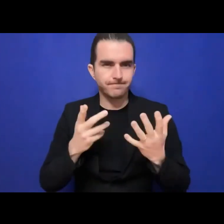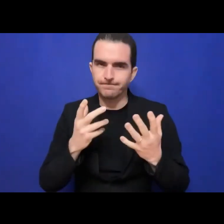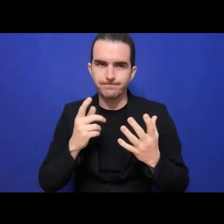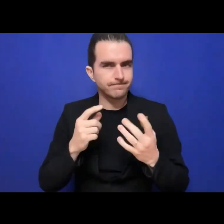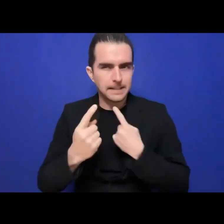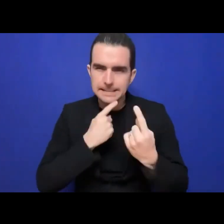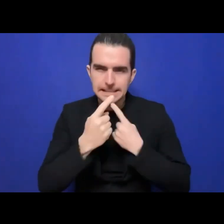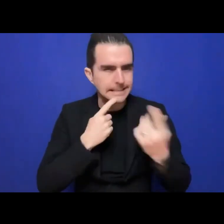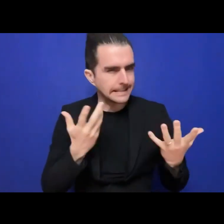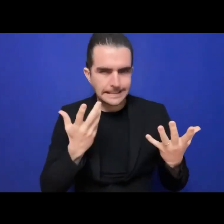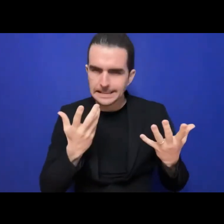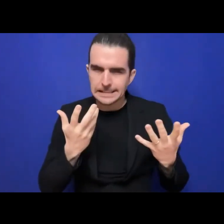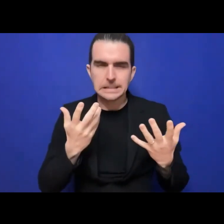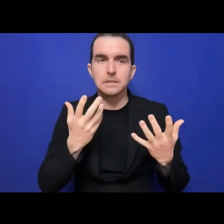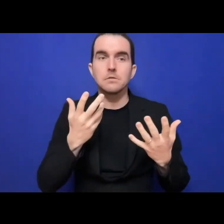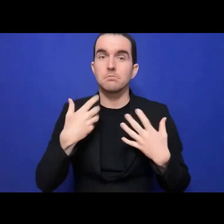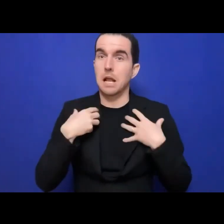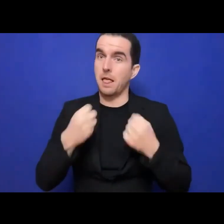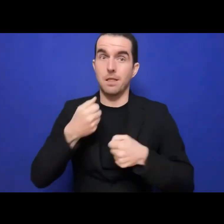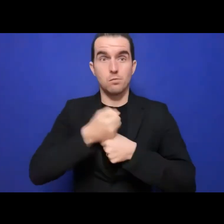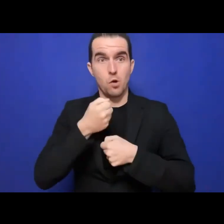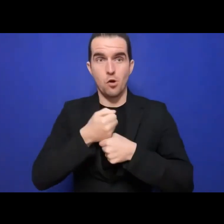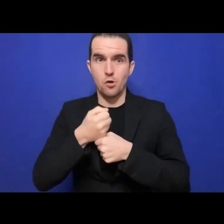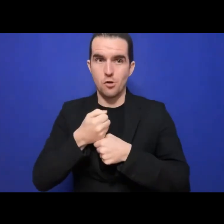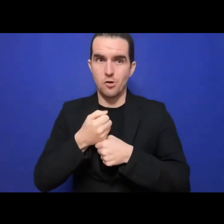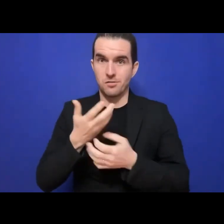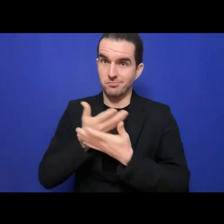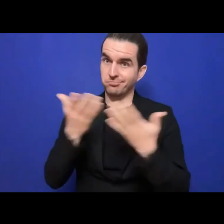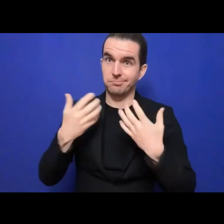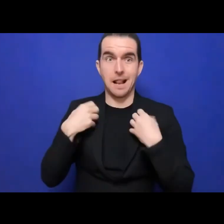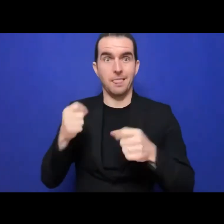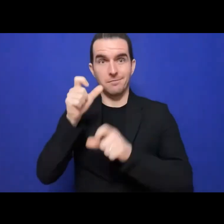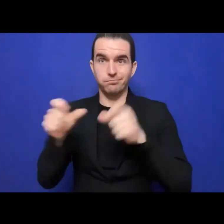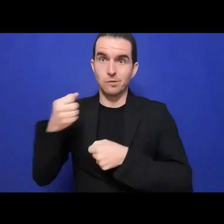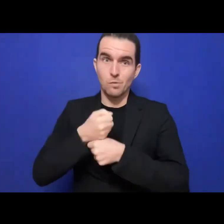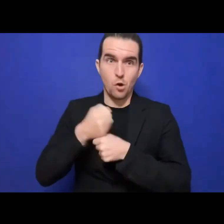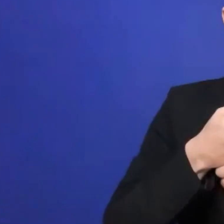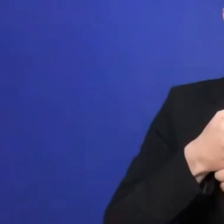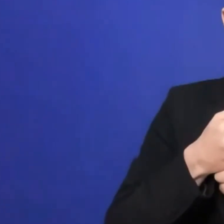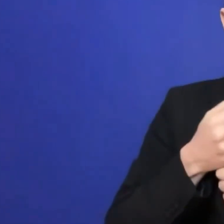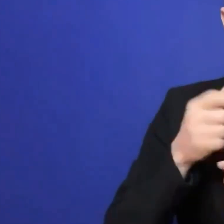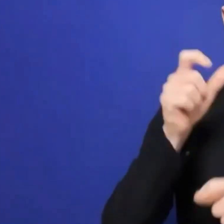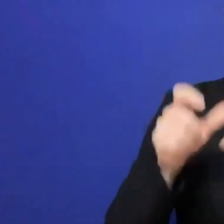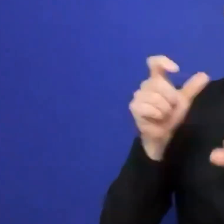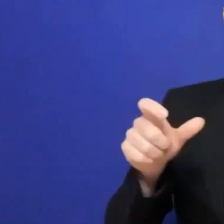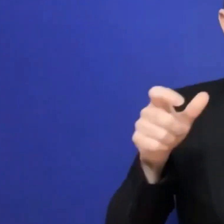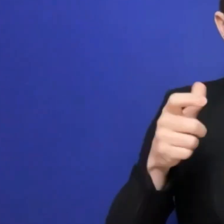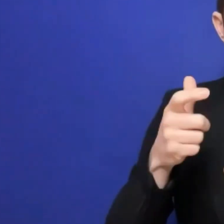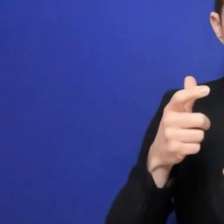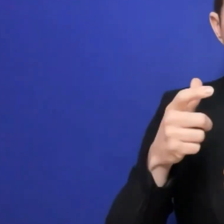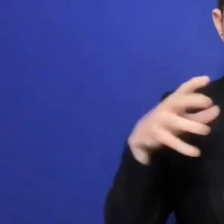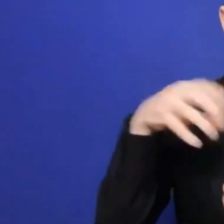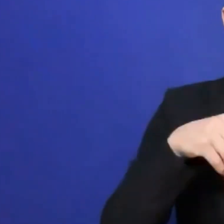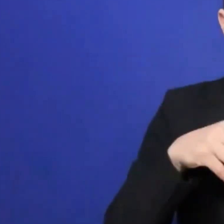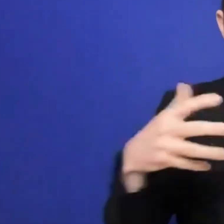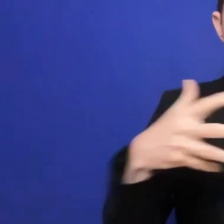violence due to the pandemic and how politicized it's become. And just how the toll, again, I